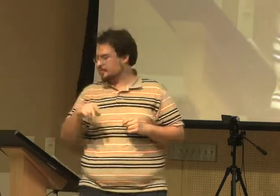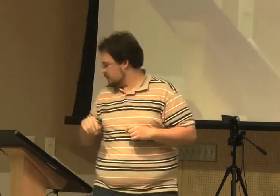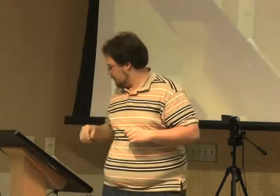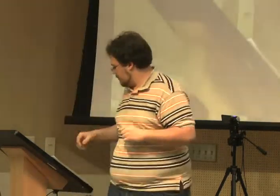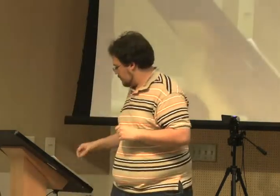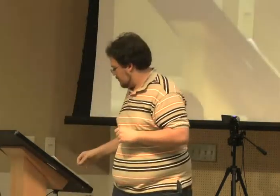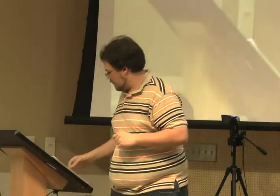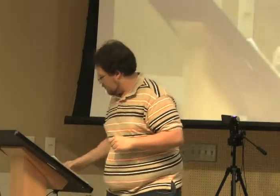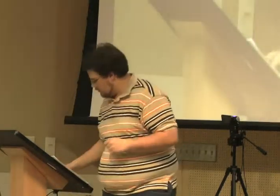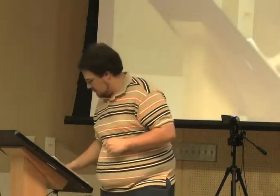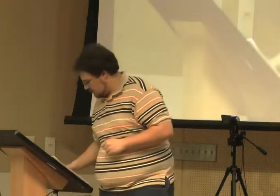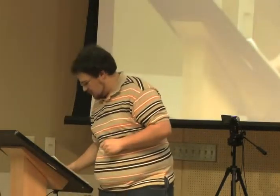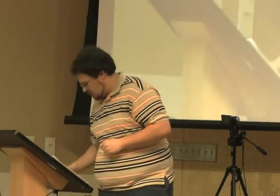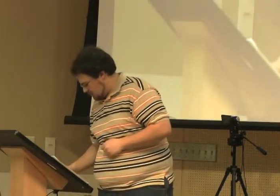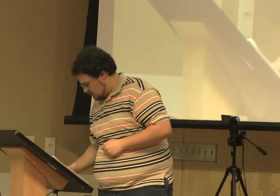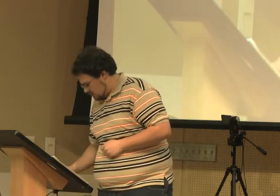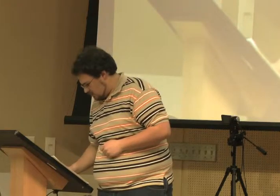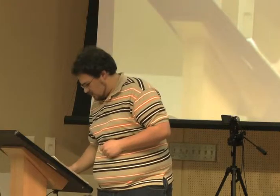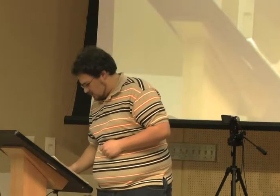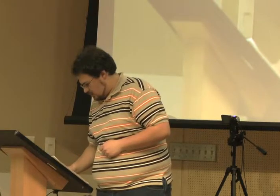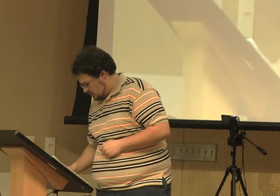like you speak terms.